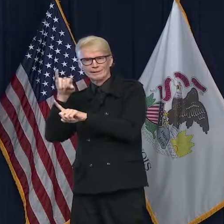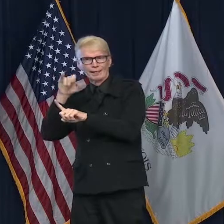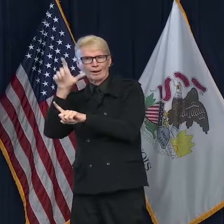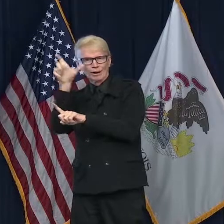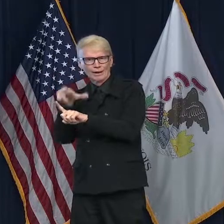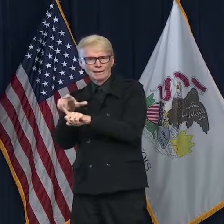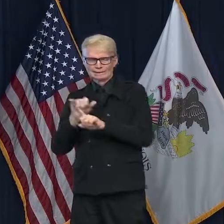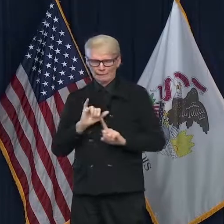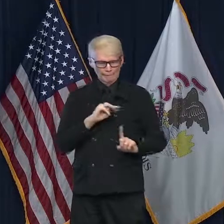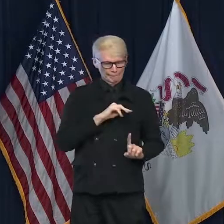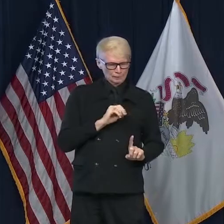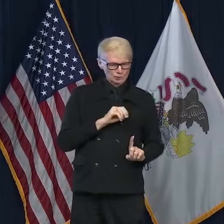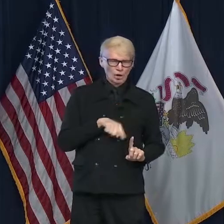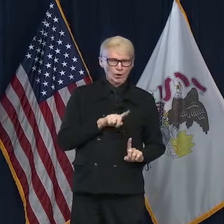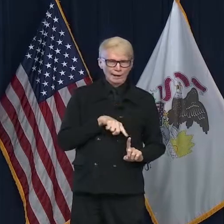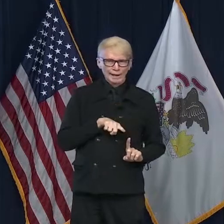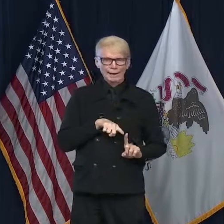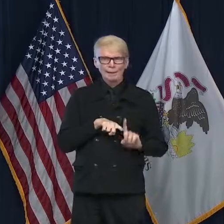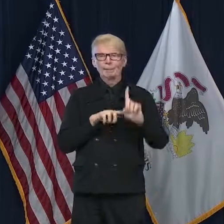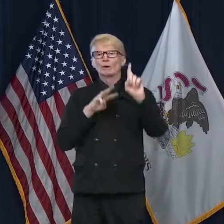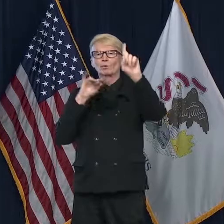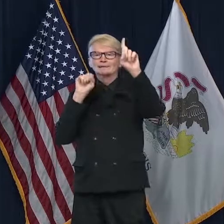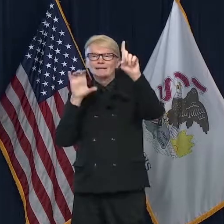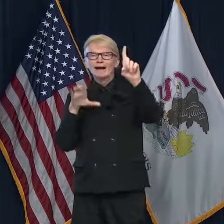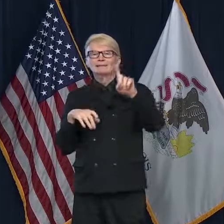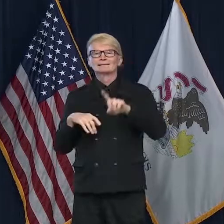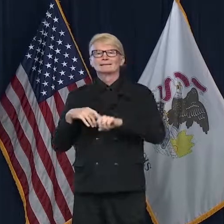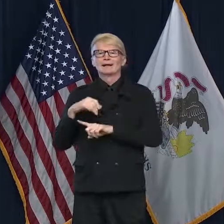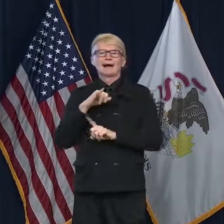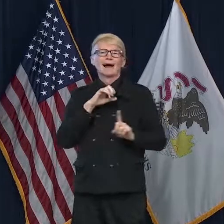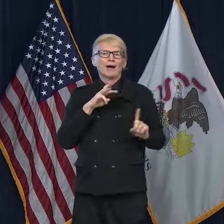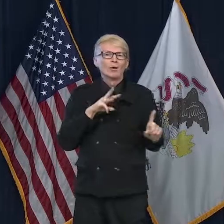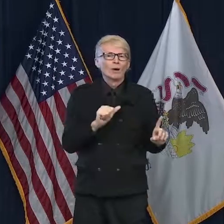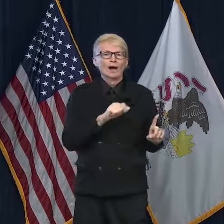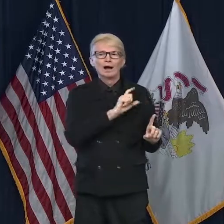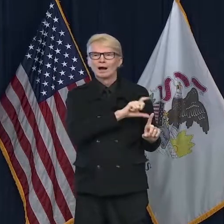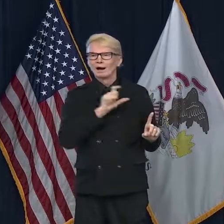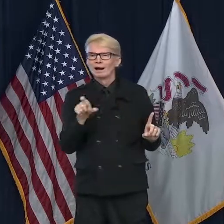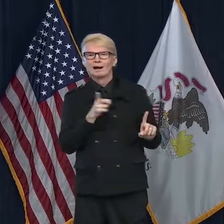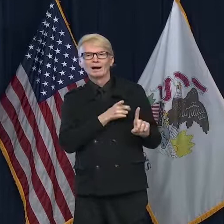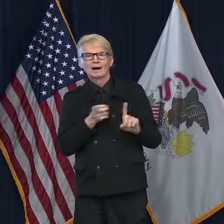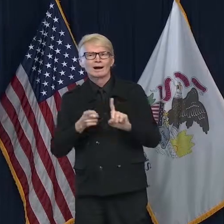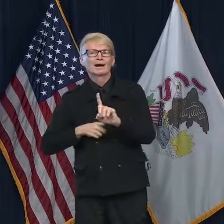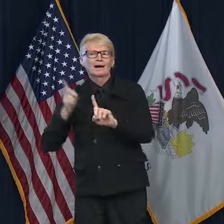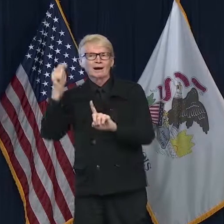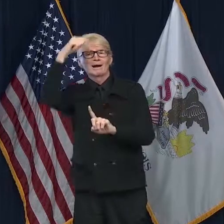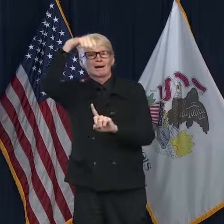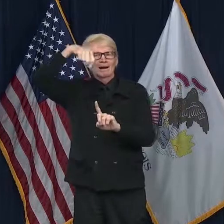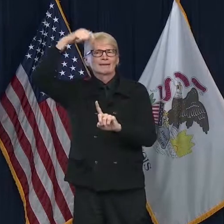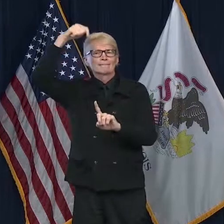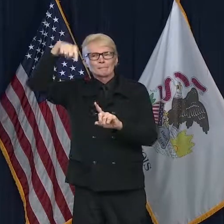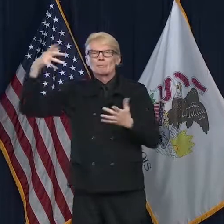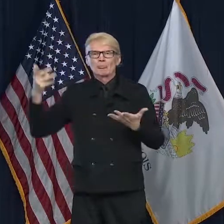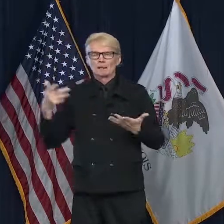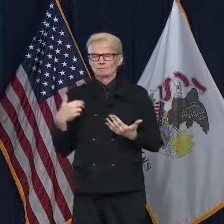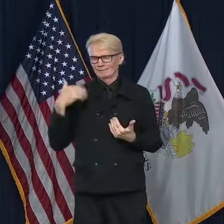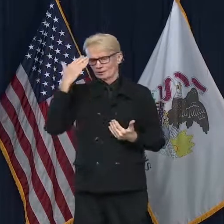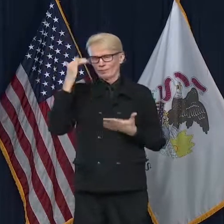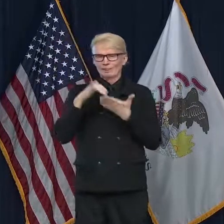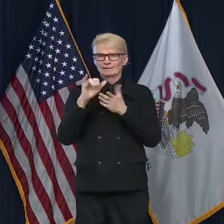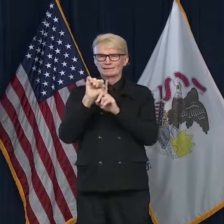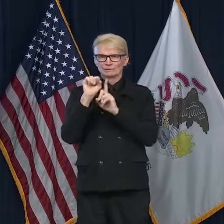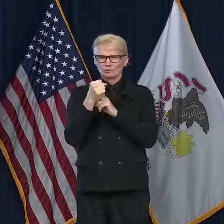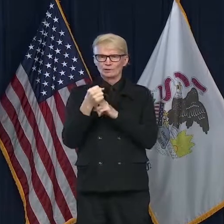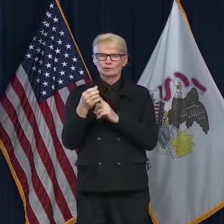with Missouri, same with Wisconsin, same with Iowa. So we have those situations. I've talked to all of my peers